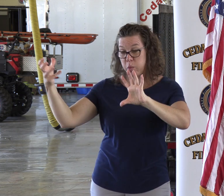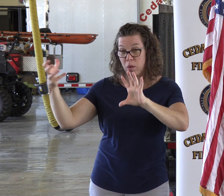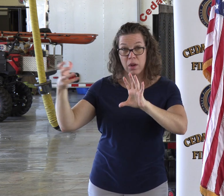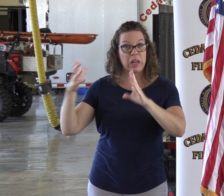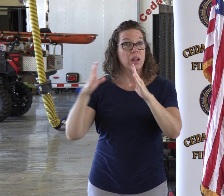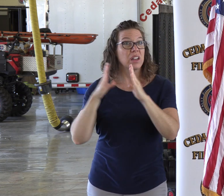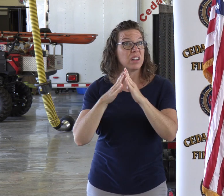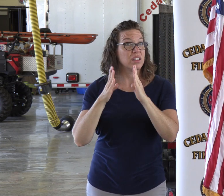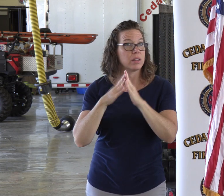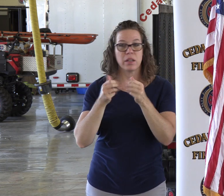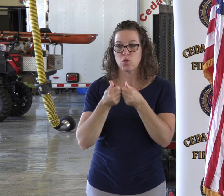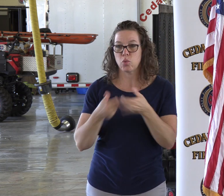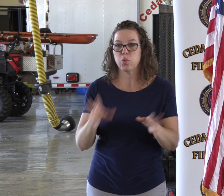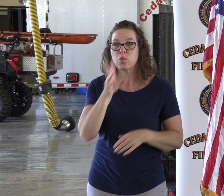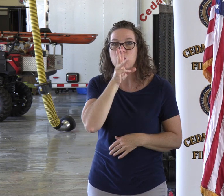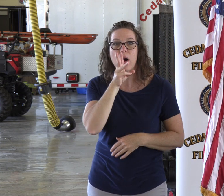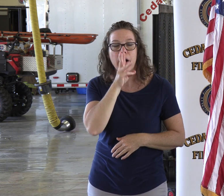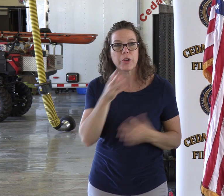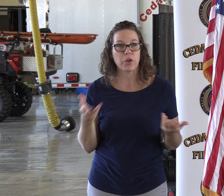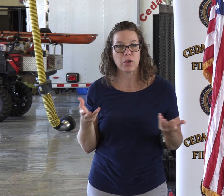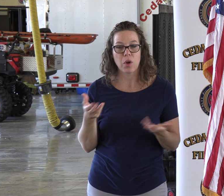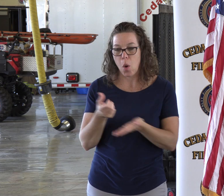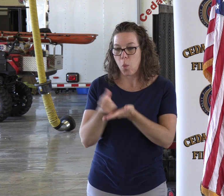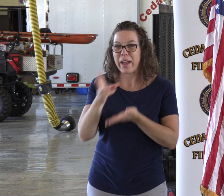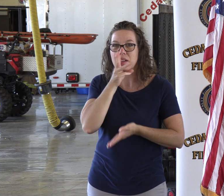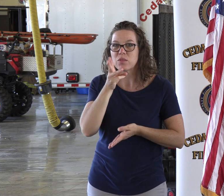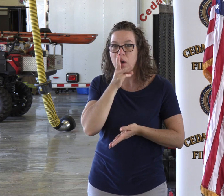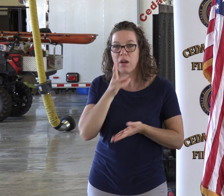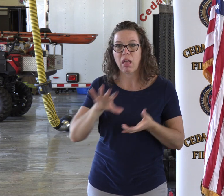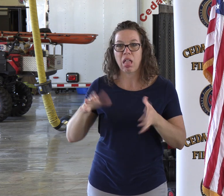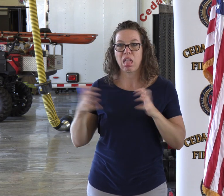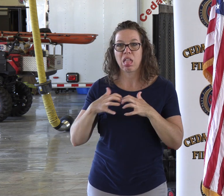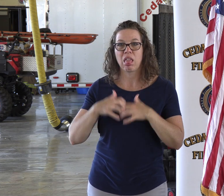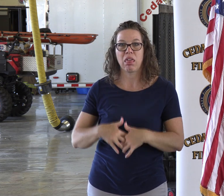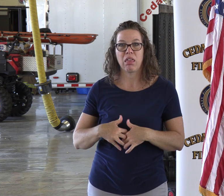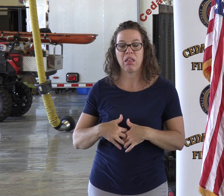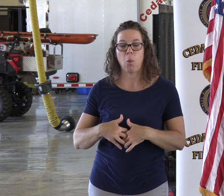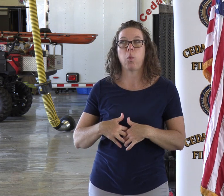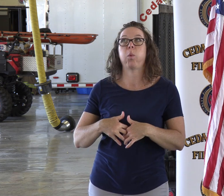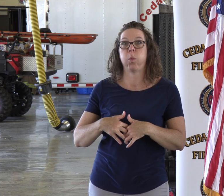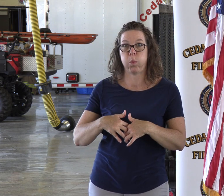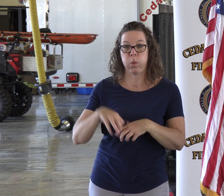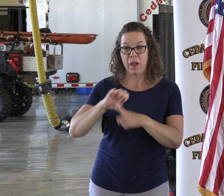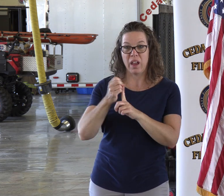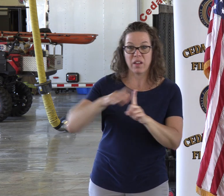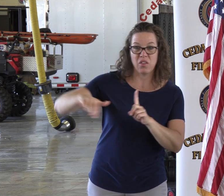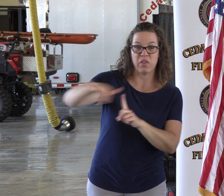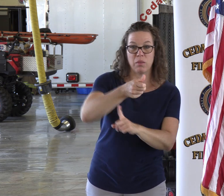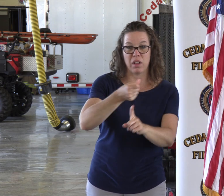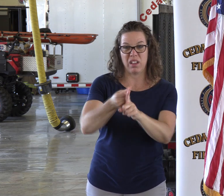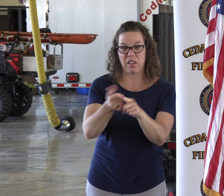lose their water, cities lose their wastewater capacity, and you have environmental impact as well as